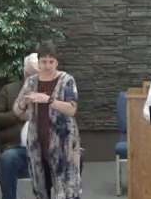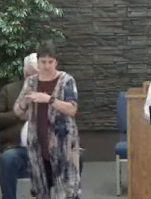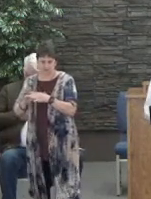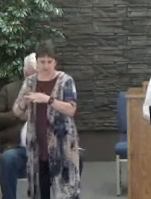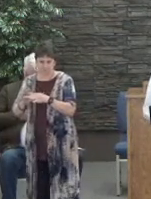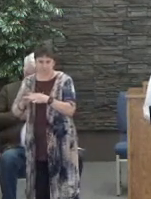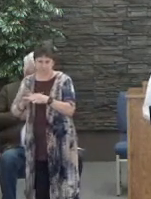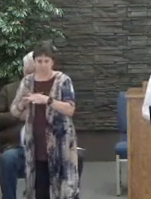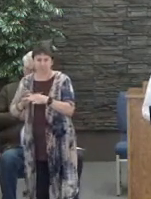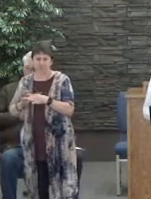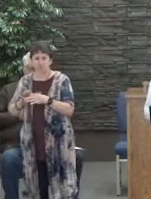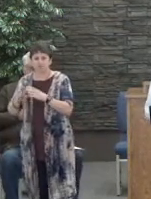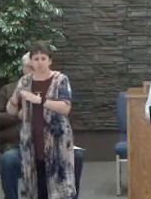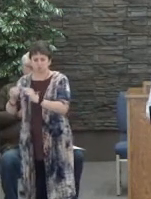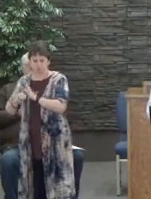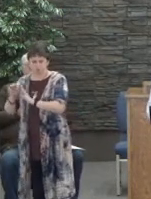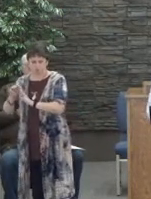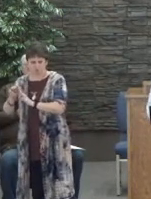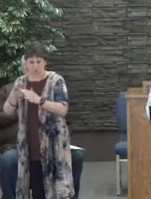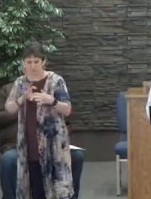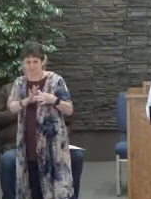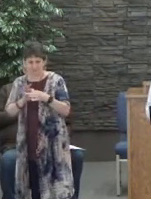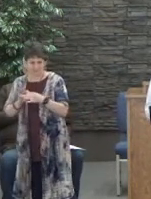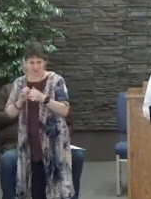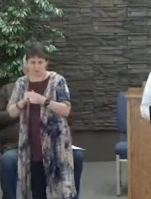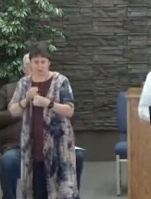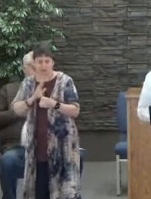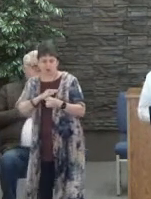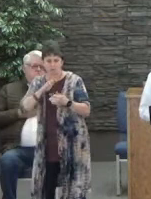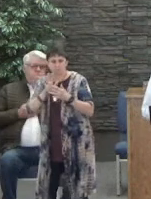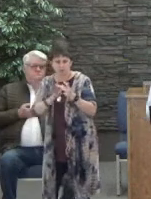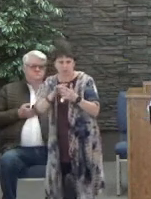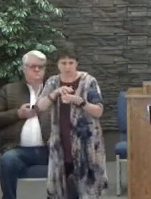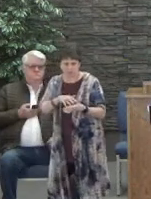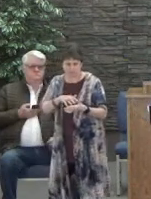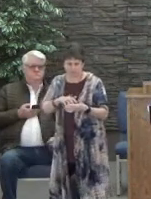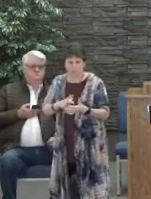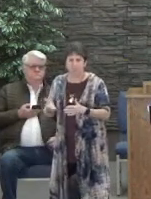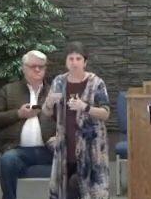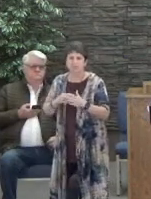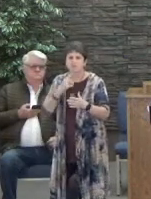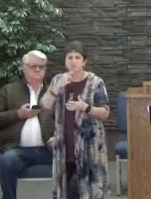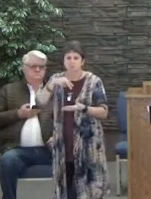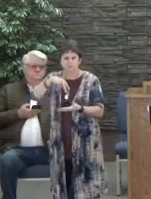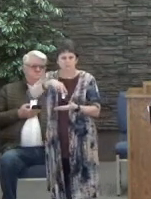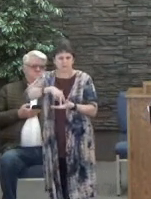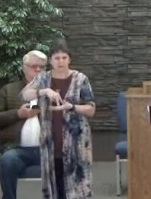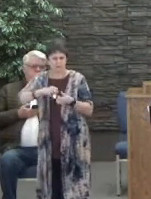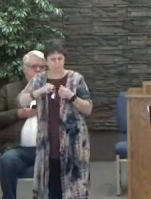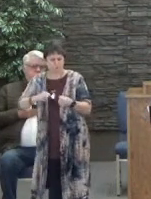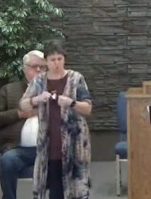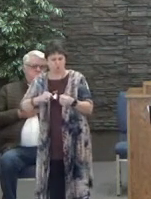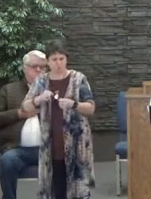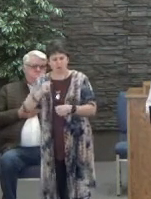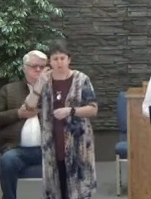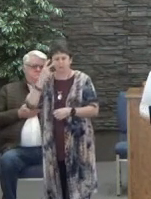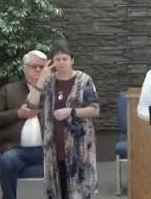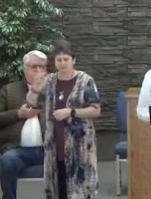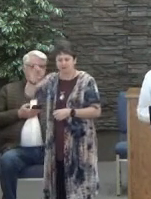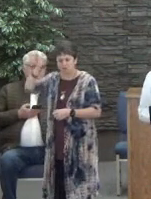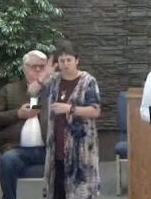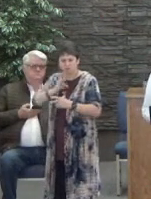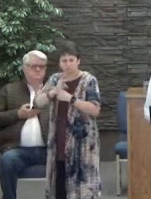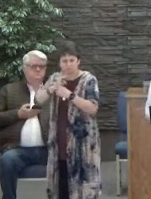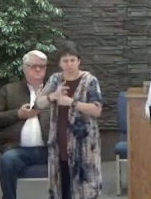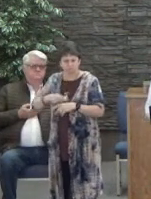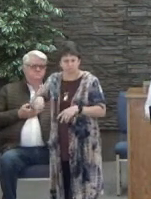our spiritual maturity. So we see that God's word is there. Again, we saw that word "stand firm" and see the Lord's deliverance in verse